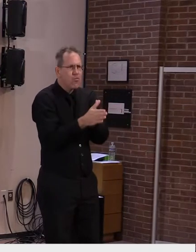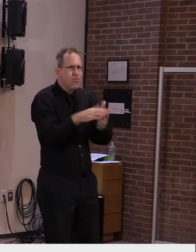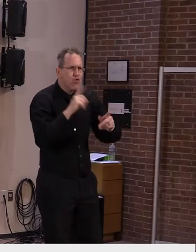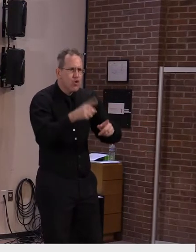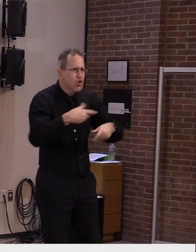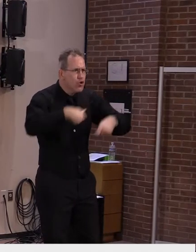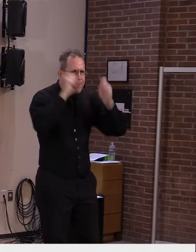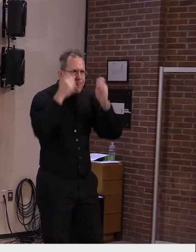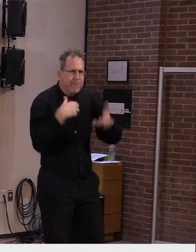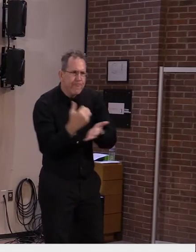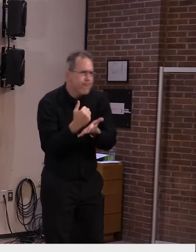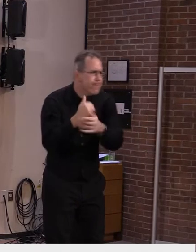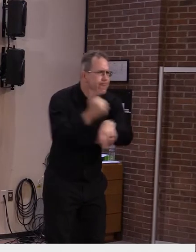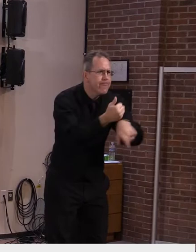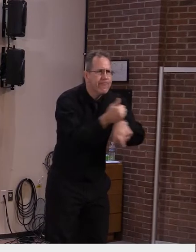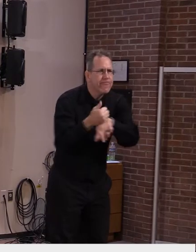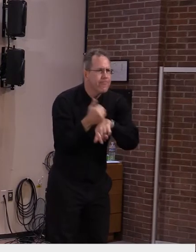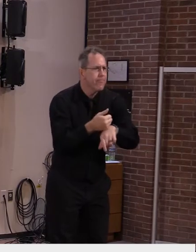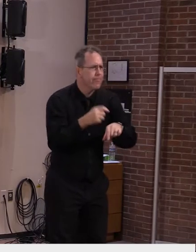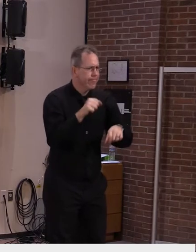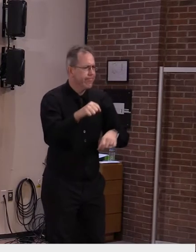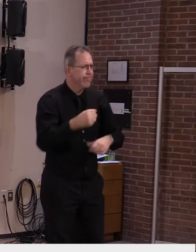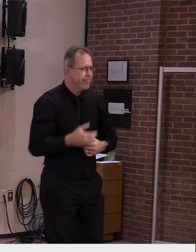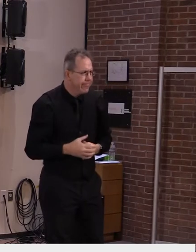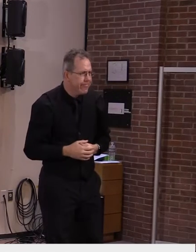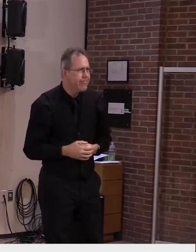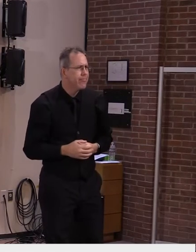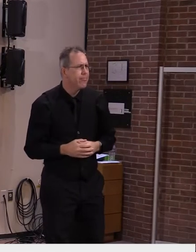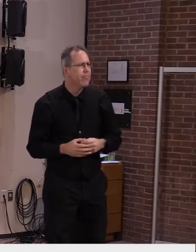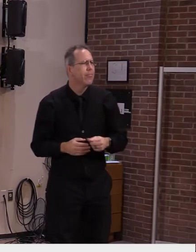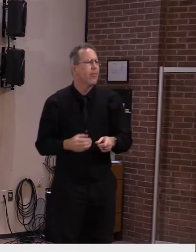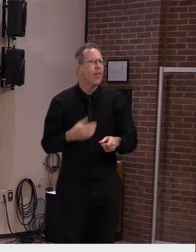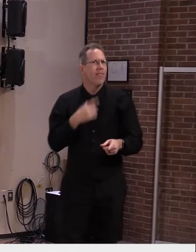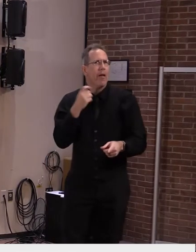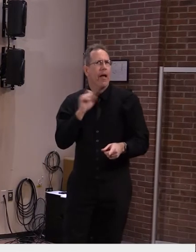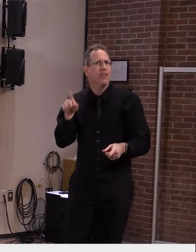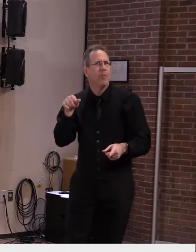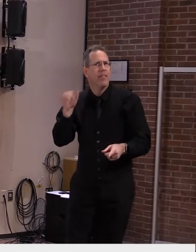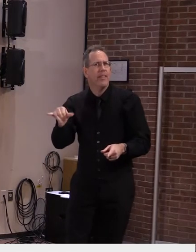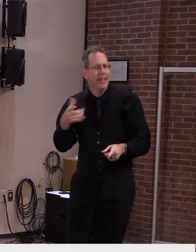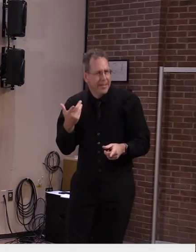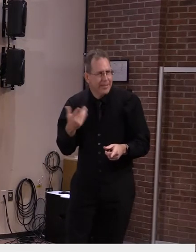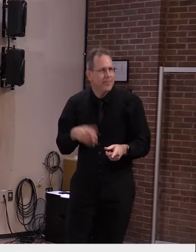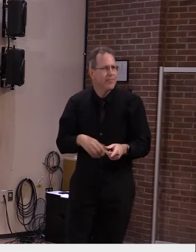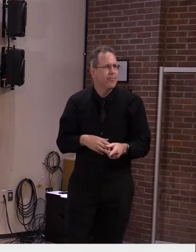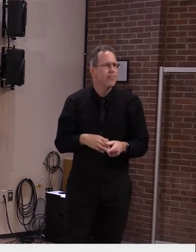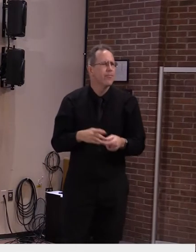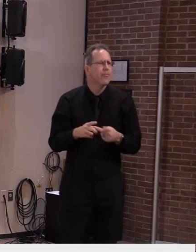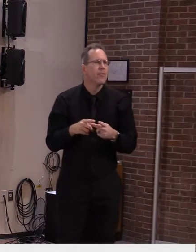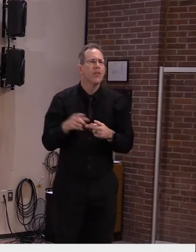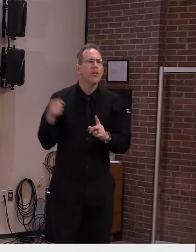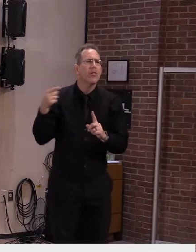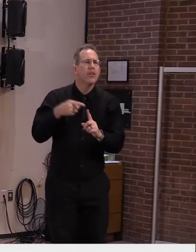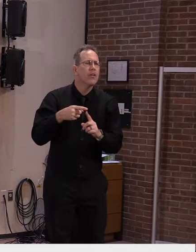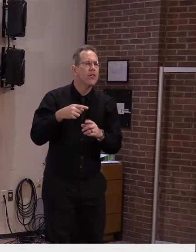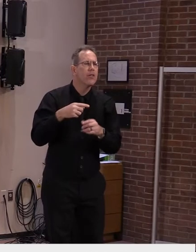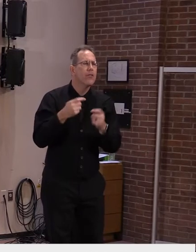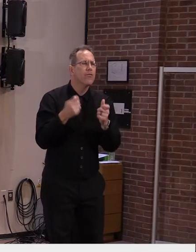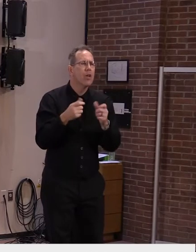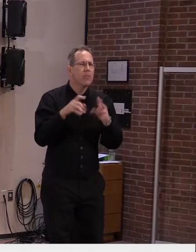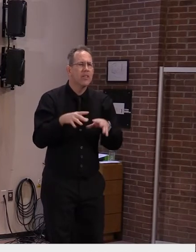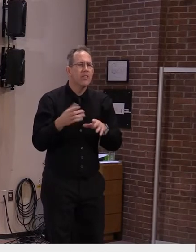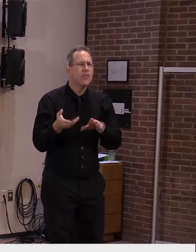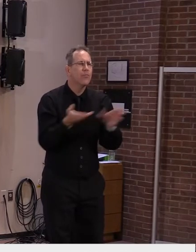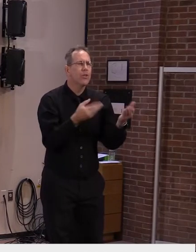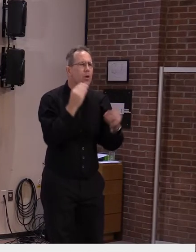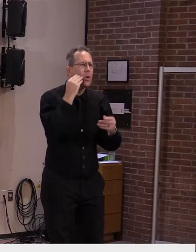Thank you for that, and I will keep pestering you about the distribution of rapid at-home antigen tests for those who can't afford to buy